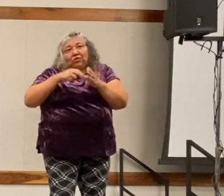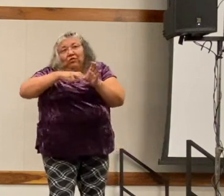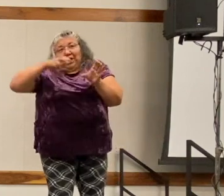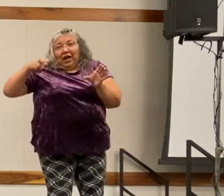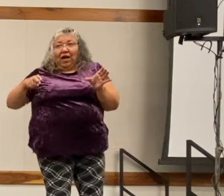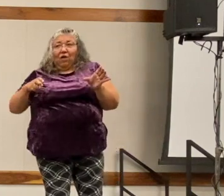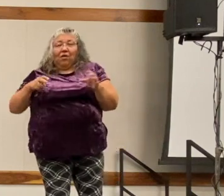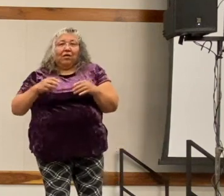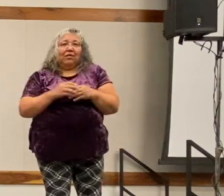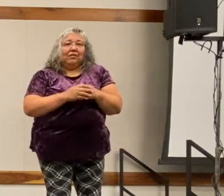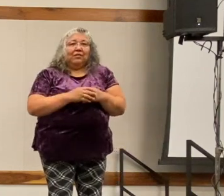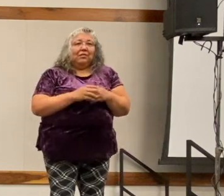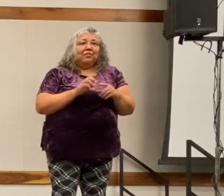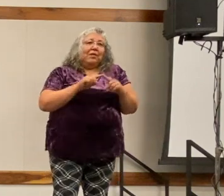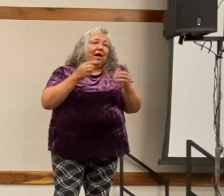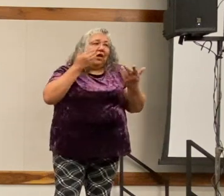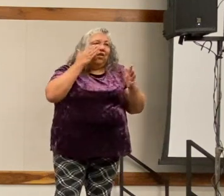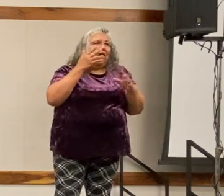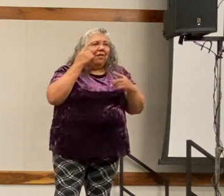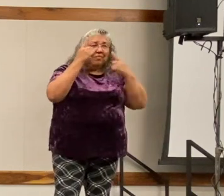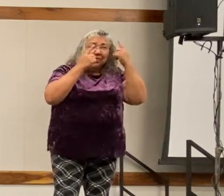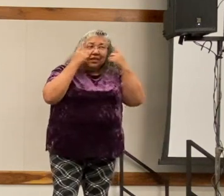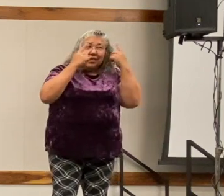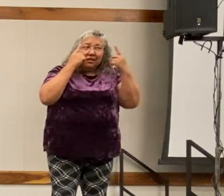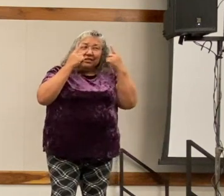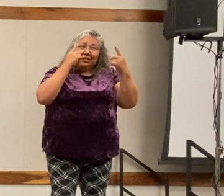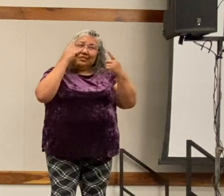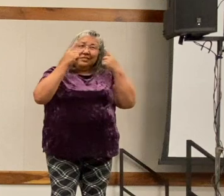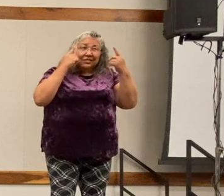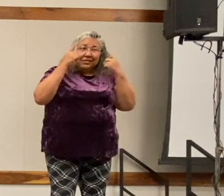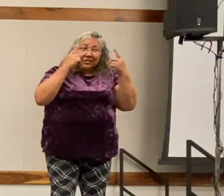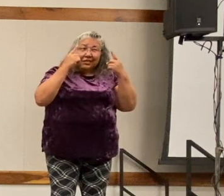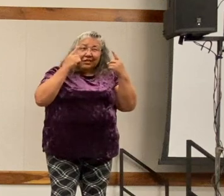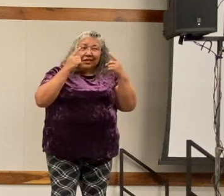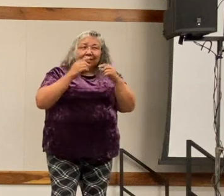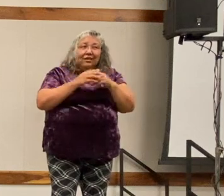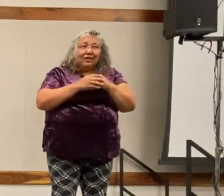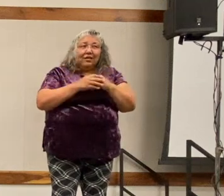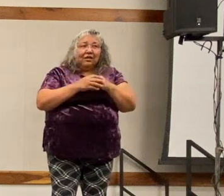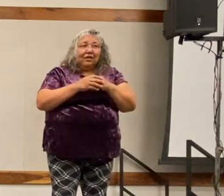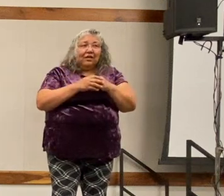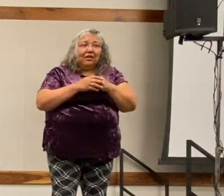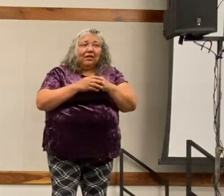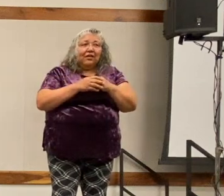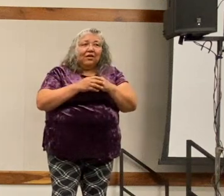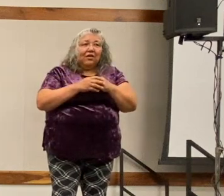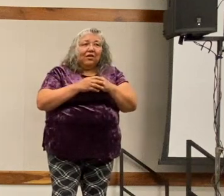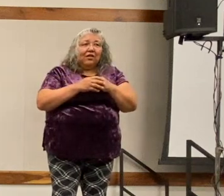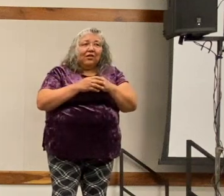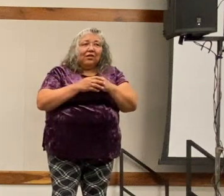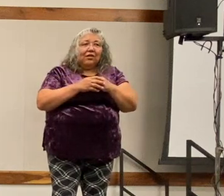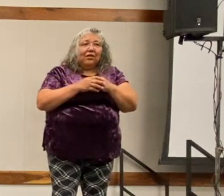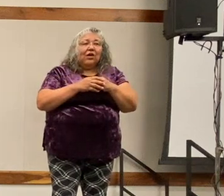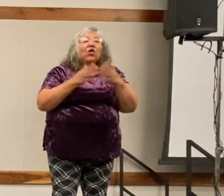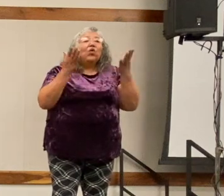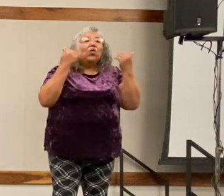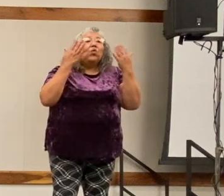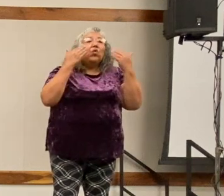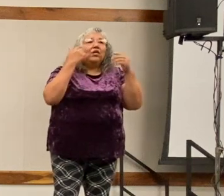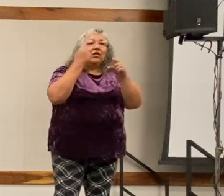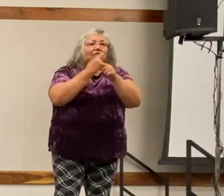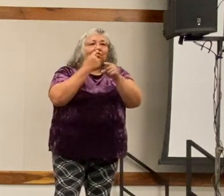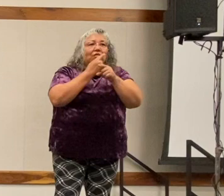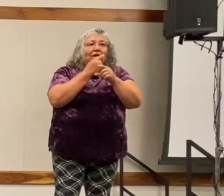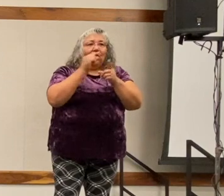don't know, I'm thinking about it, right? Cool is the right word. What's that? Cool is the right word.